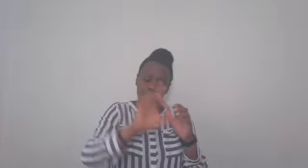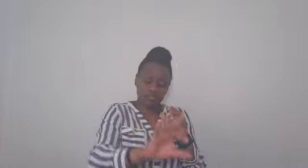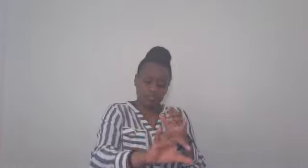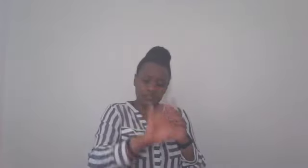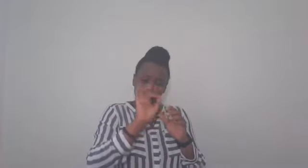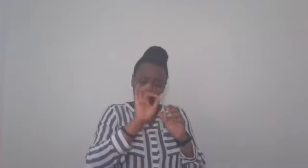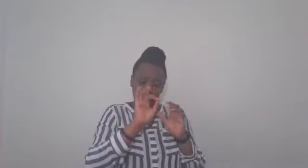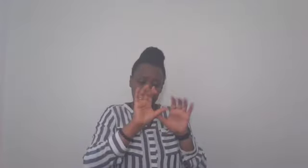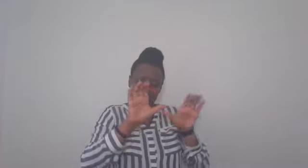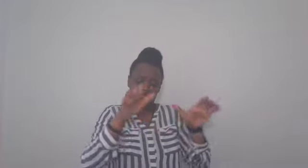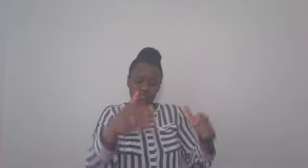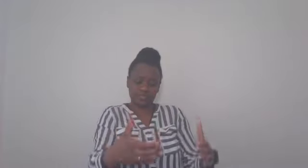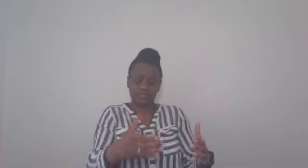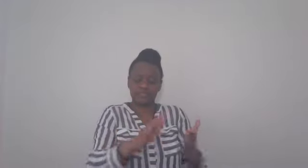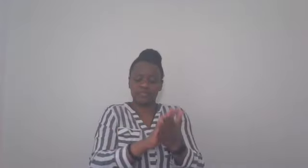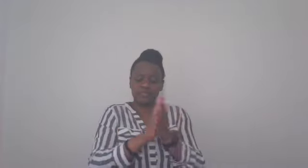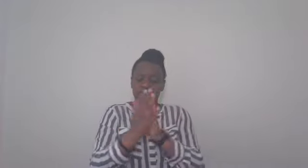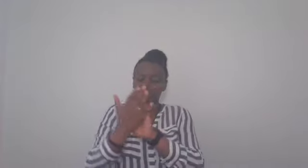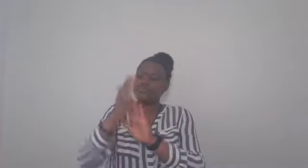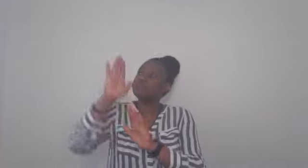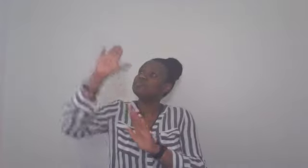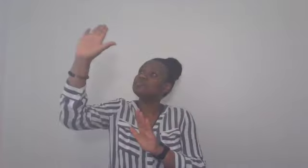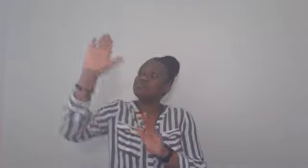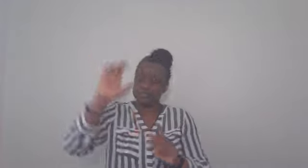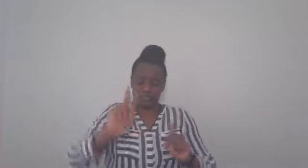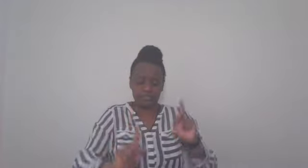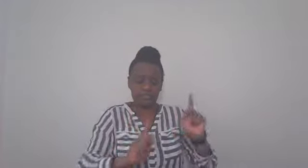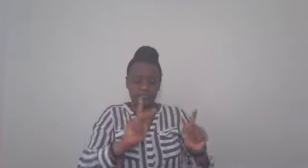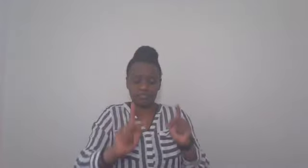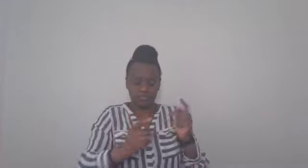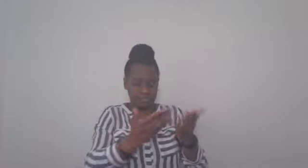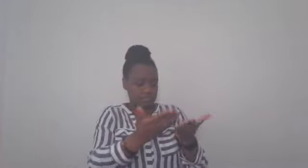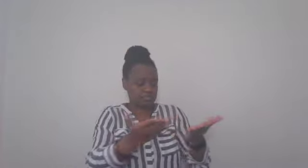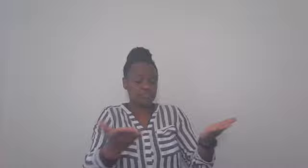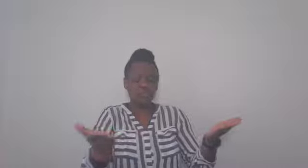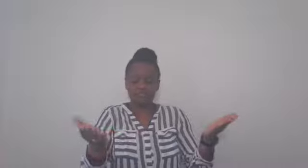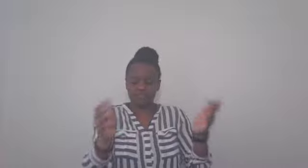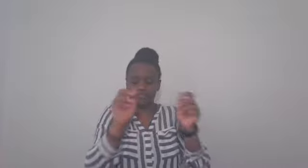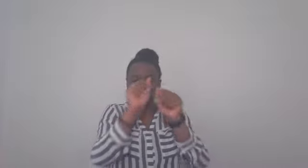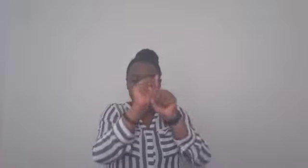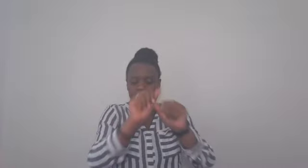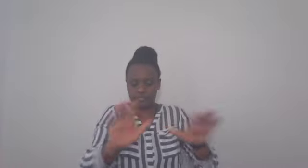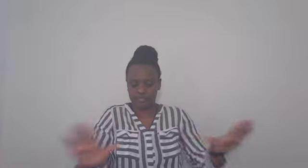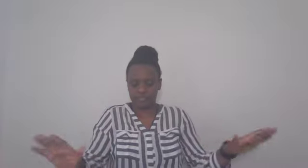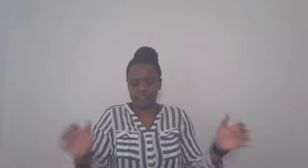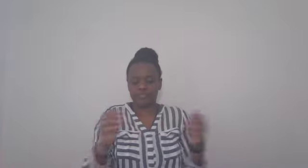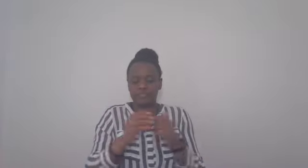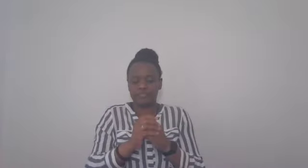Blessed the people the Lord has chosen to be His own.